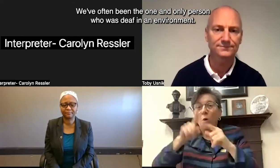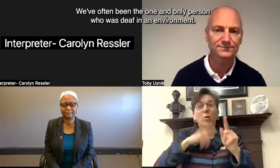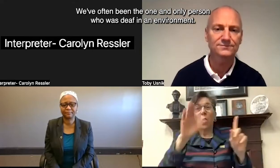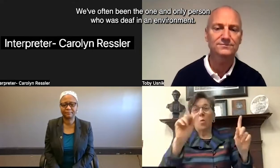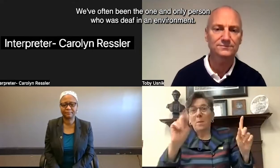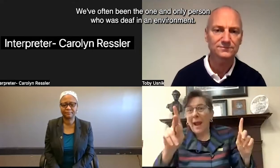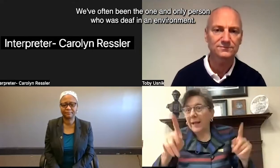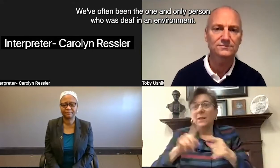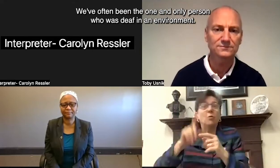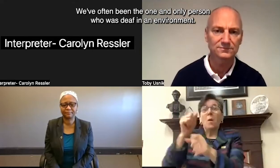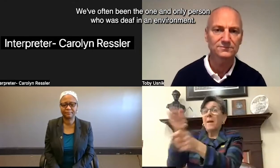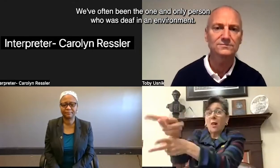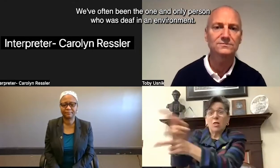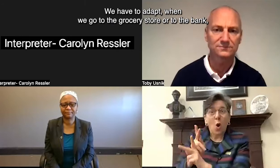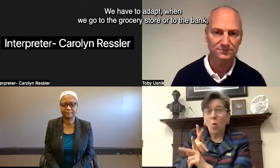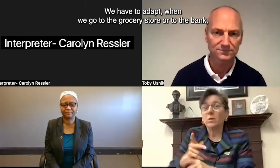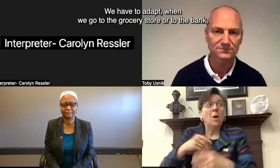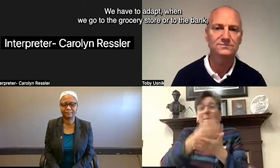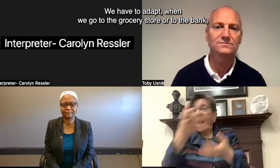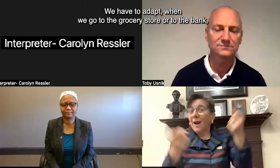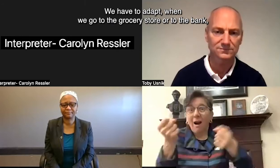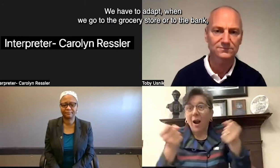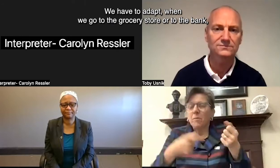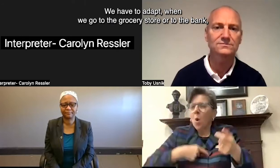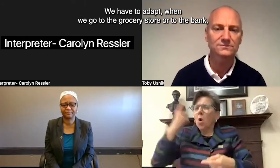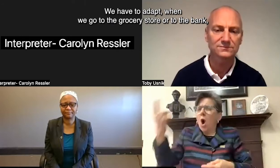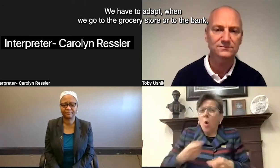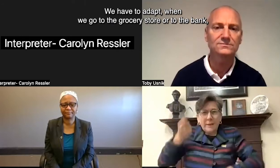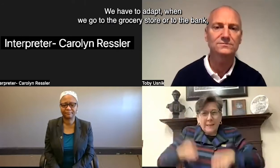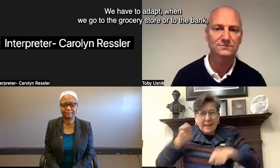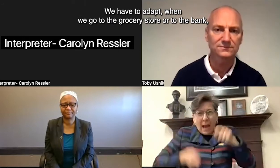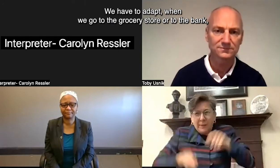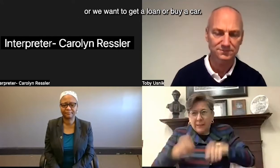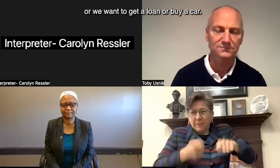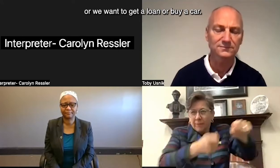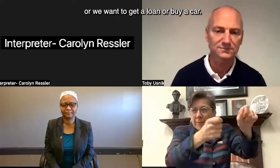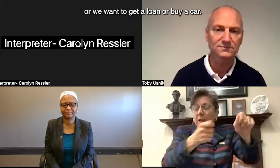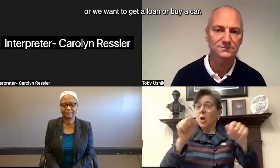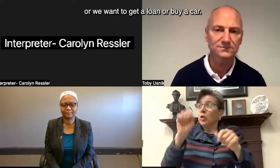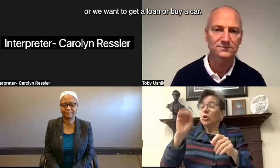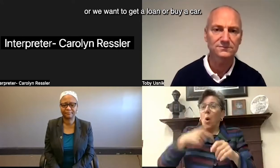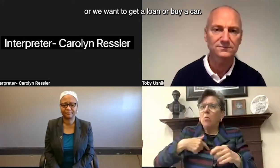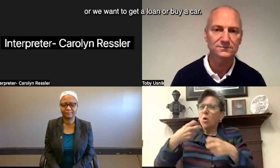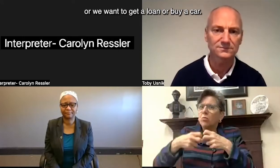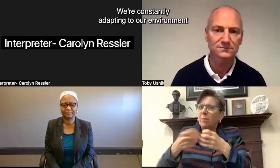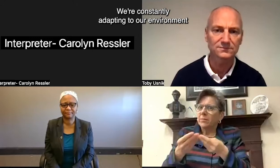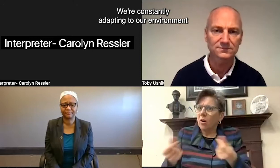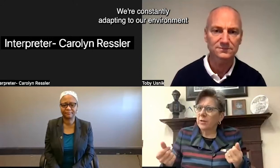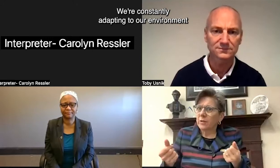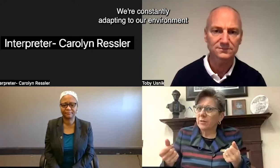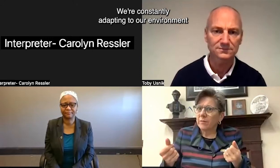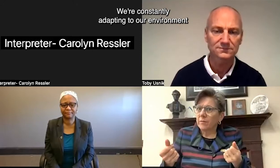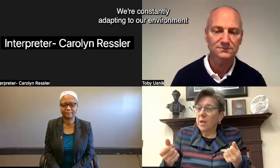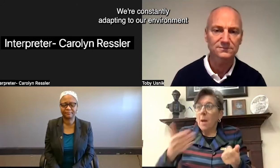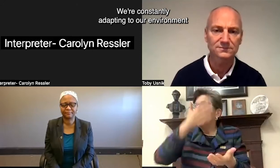environment. We have to adapt when we go to the grocery store or to the bank or we want to get a loan or buy a car. We're constantly adapting to our